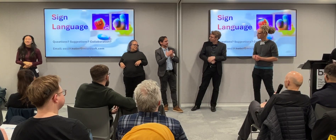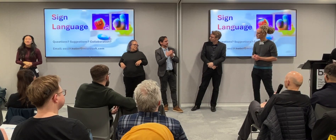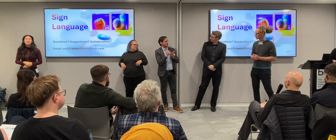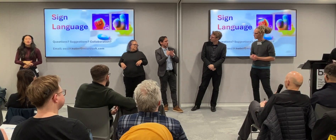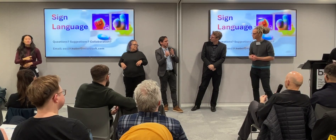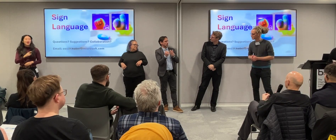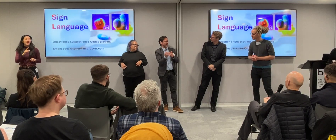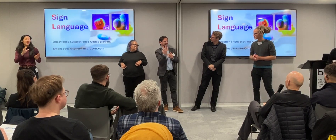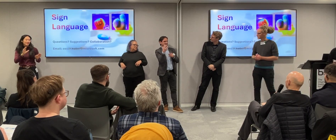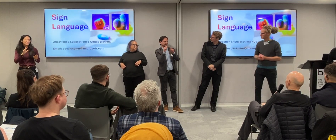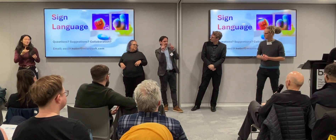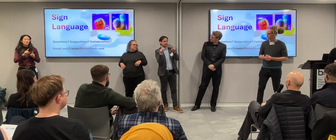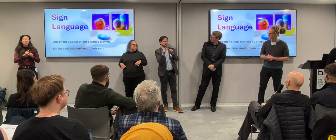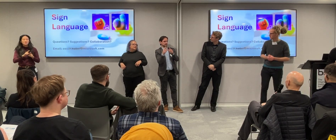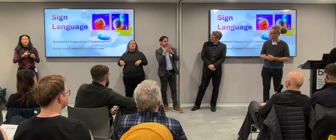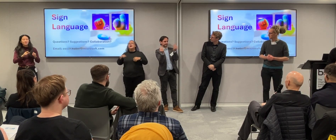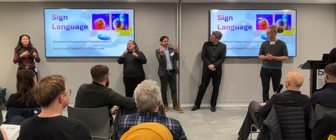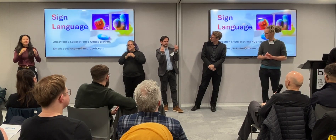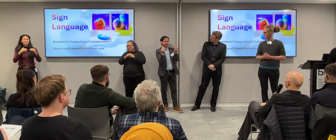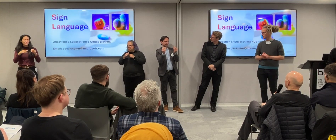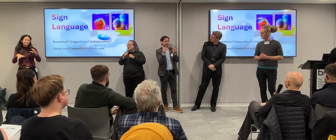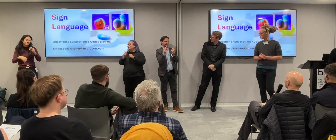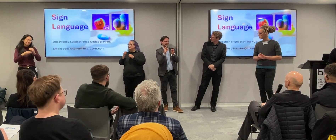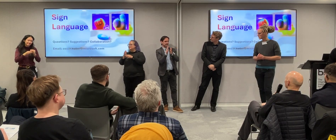sorry, and just as I said, the screen sharing,